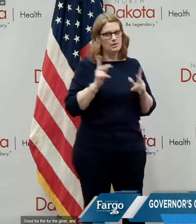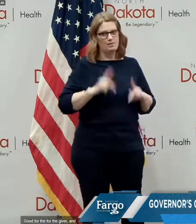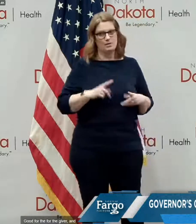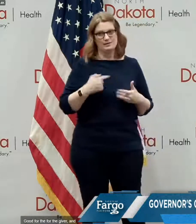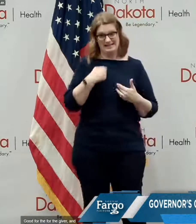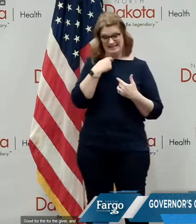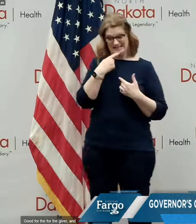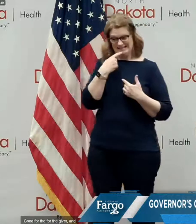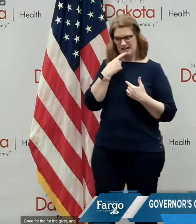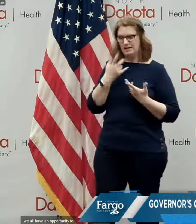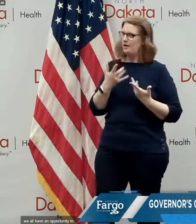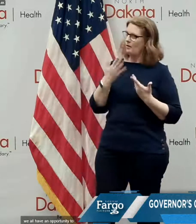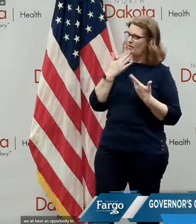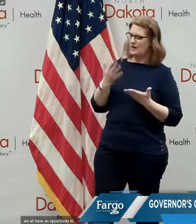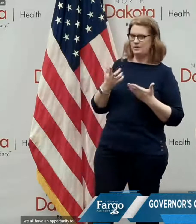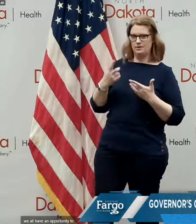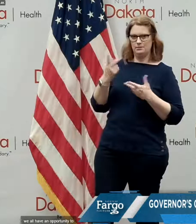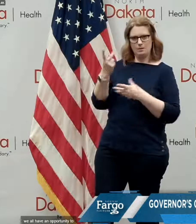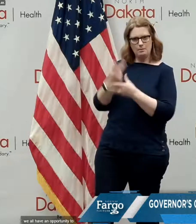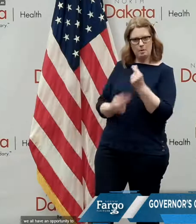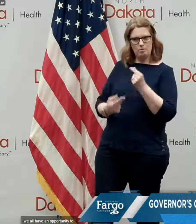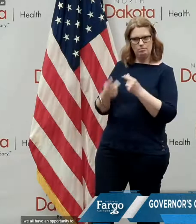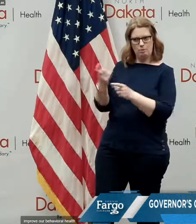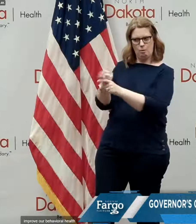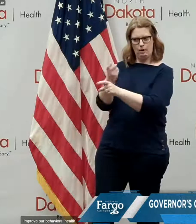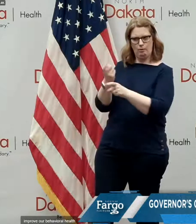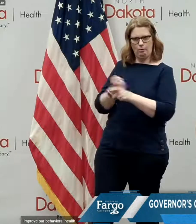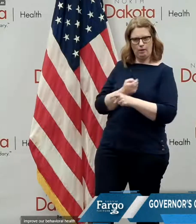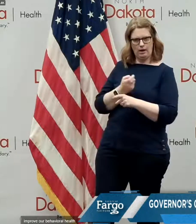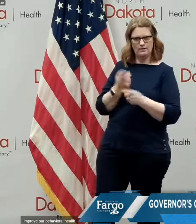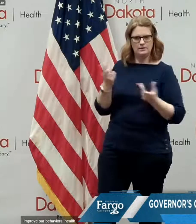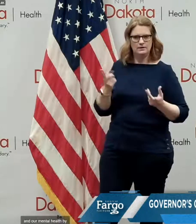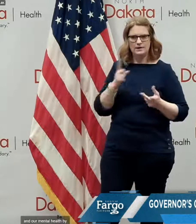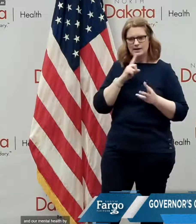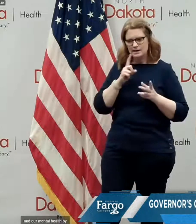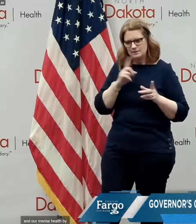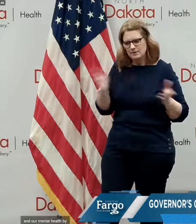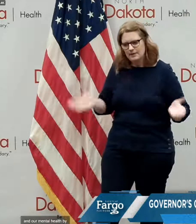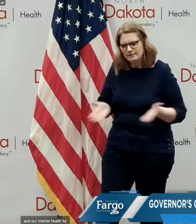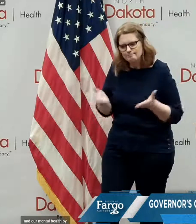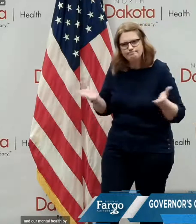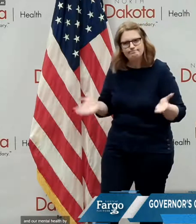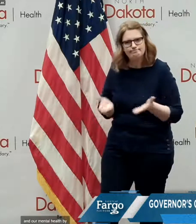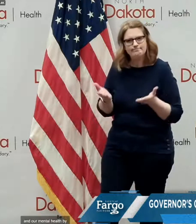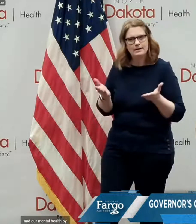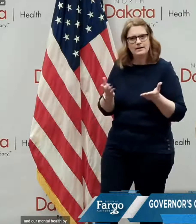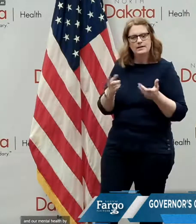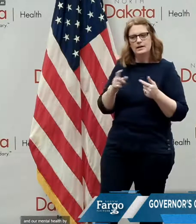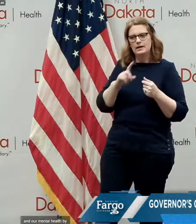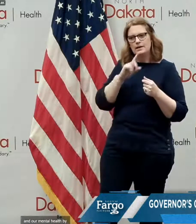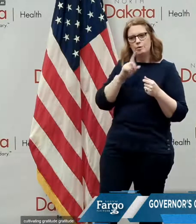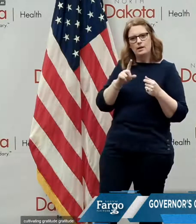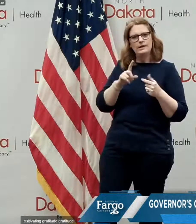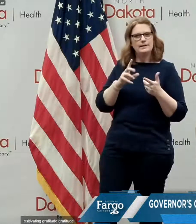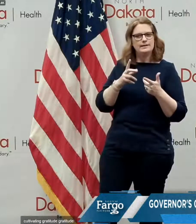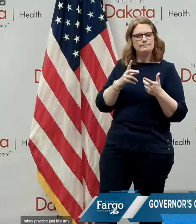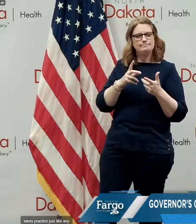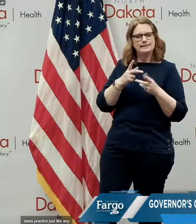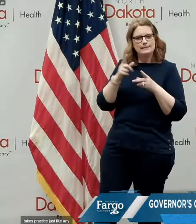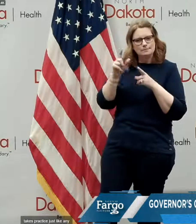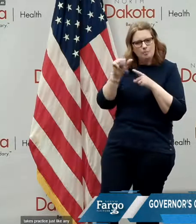improve our behavioral health and our mental health by cultivating gratitude. Gratitude takes practice just like any other